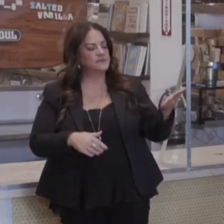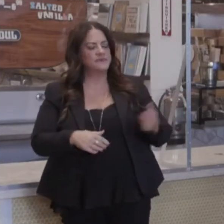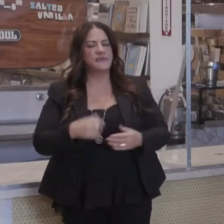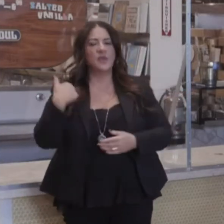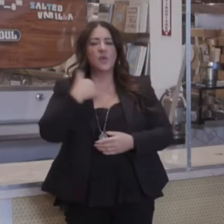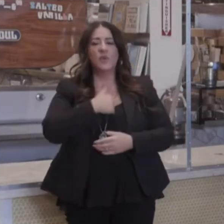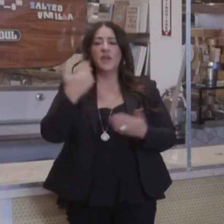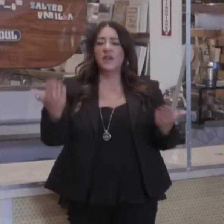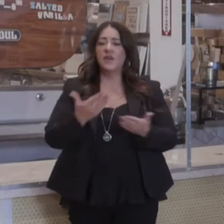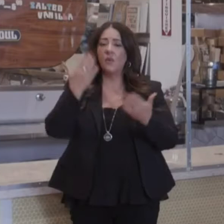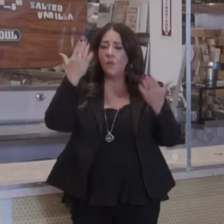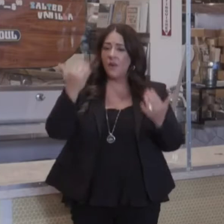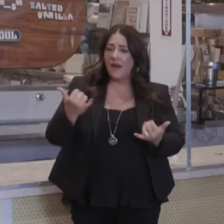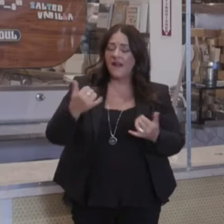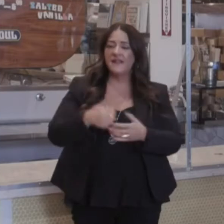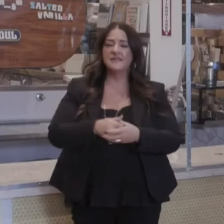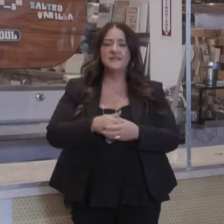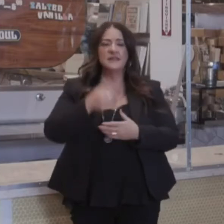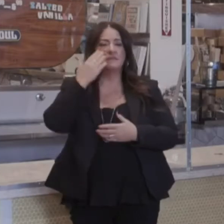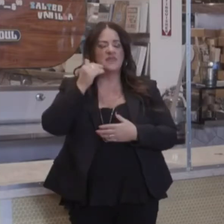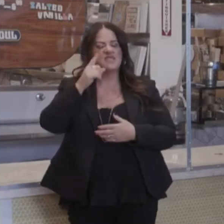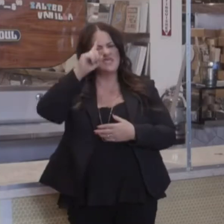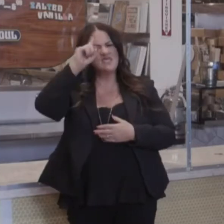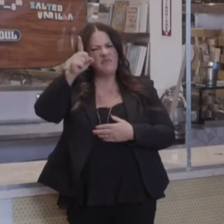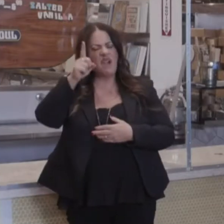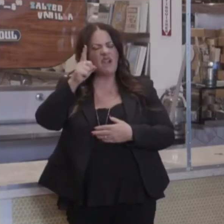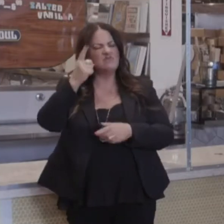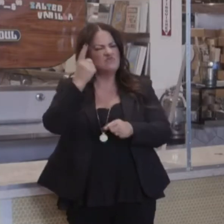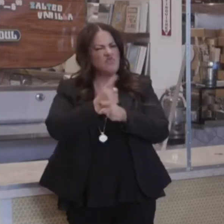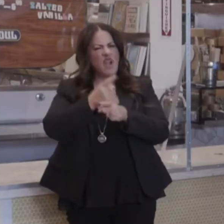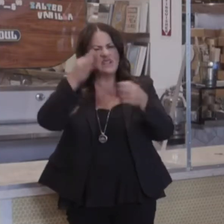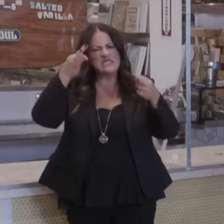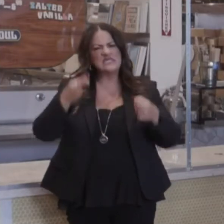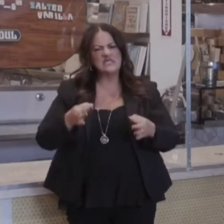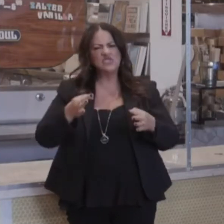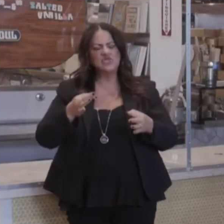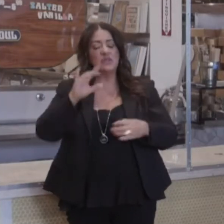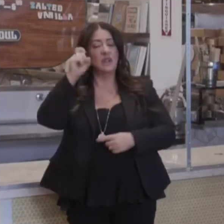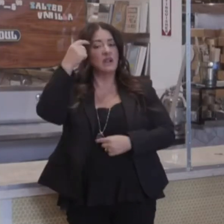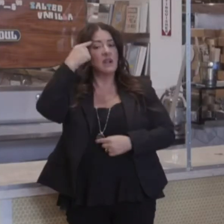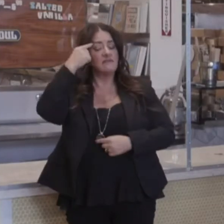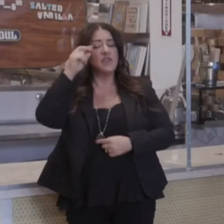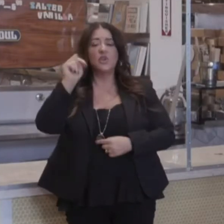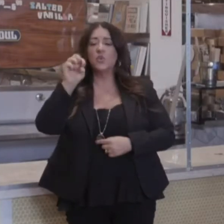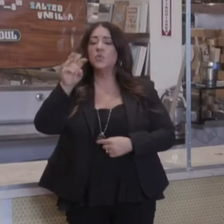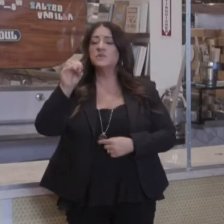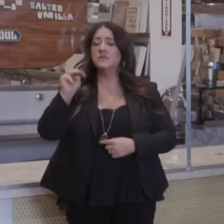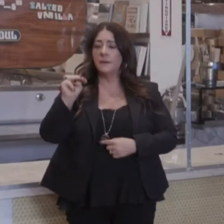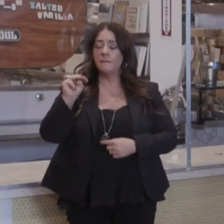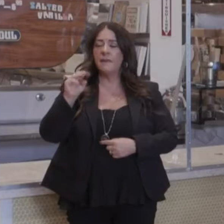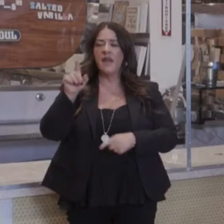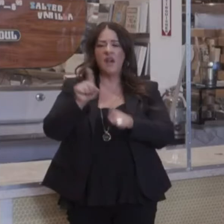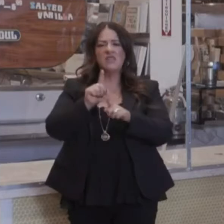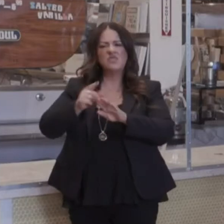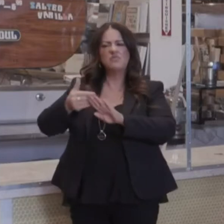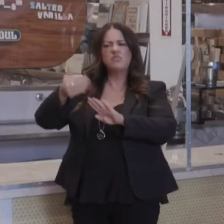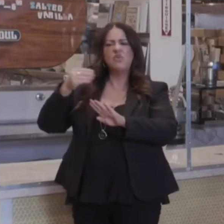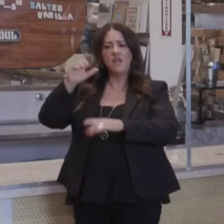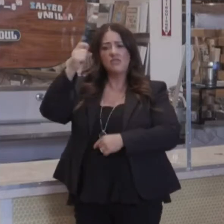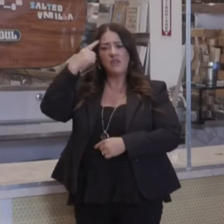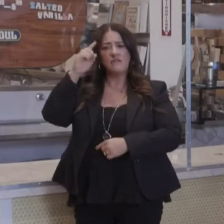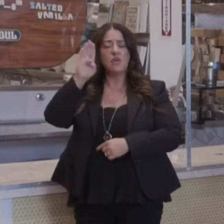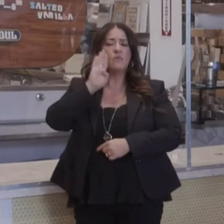here today because of the smart and sound decisions that Governor Newsom and Governor Brown before him made